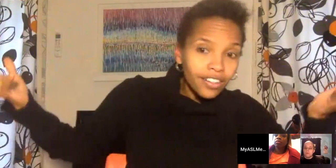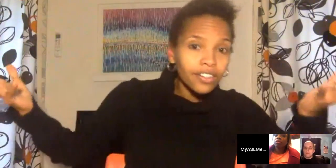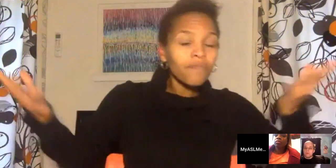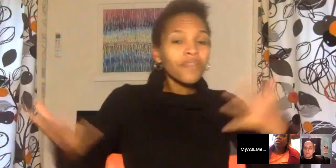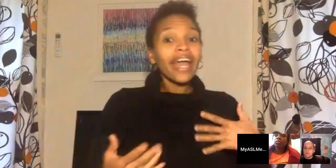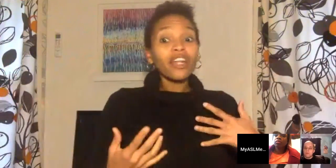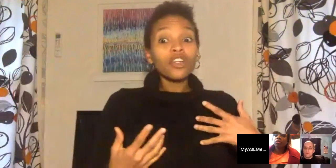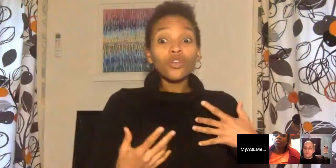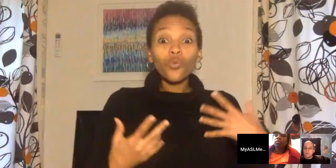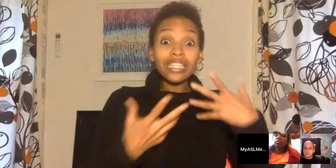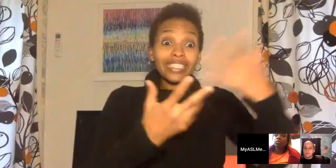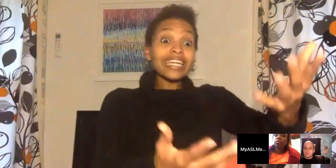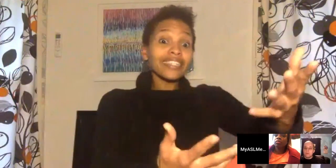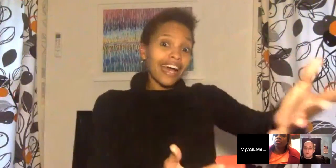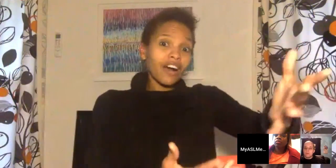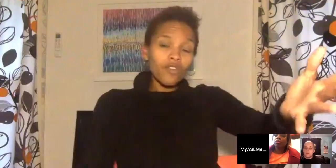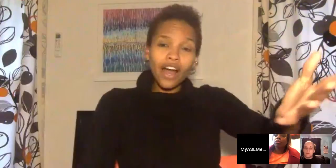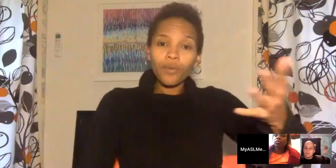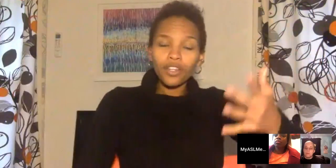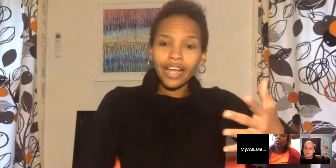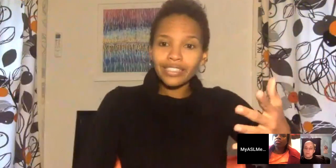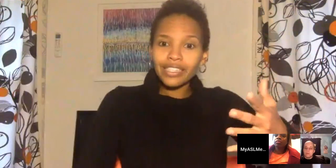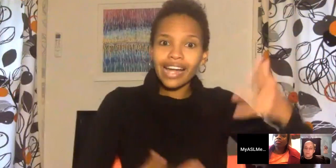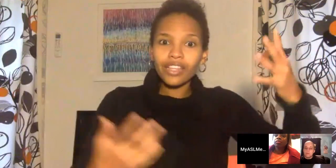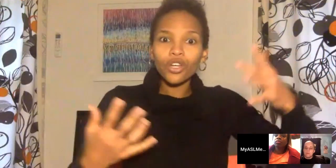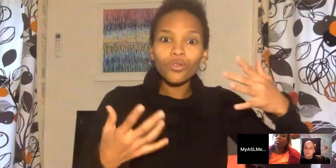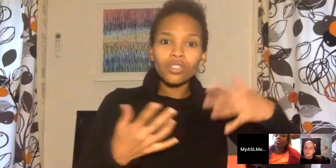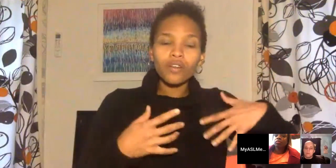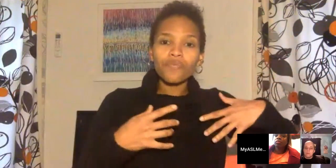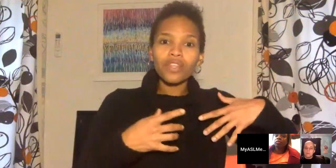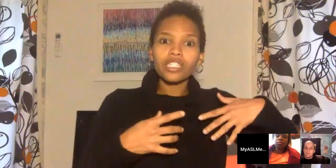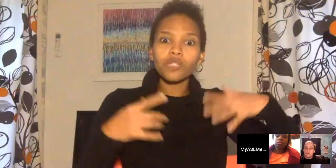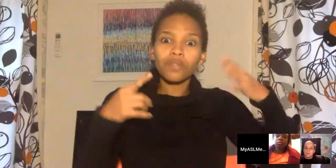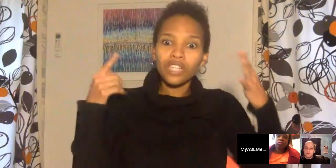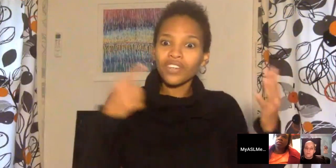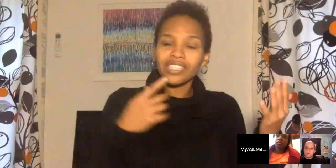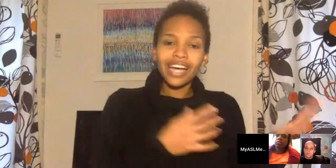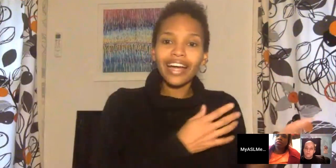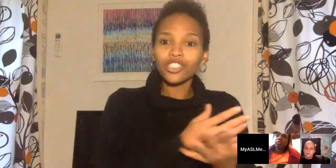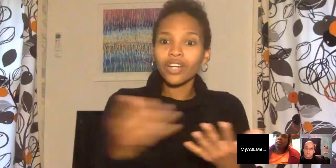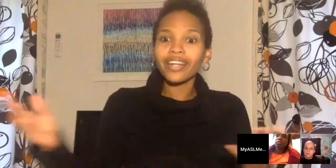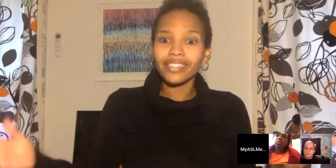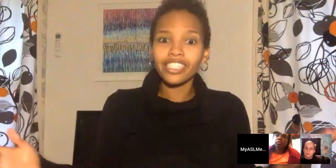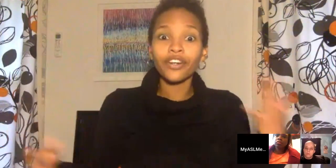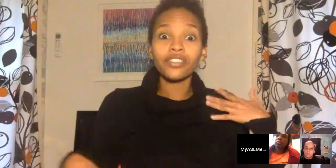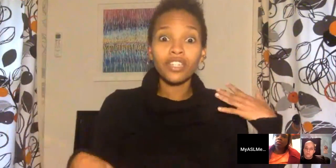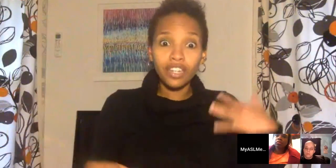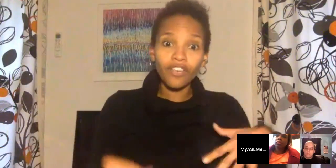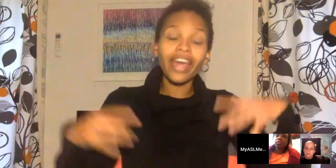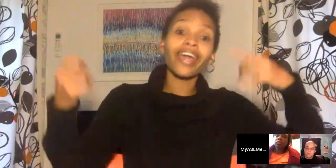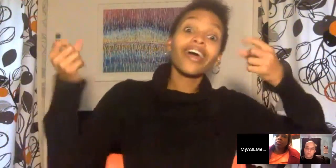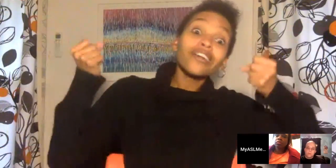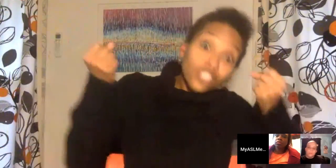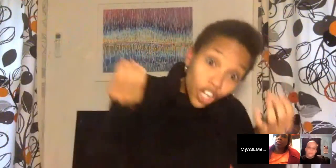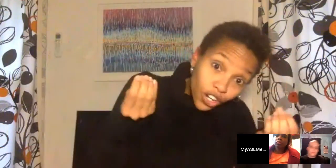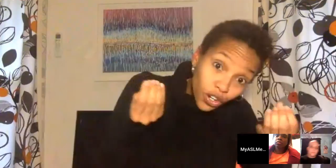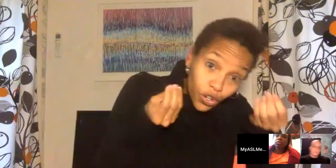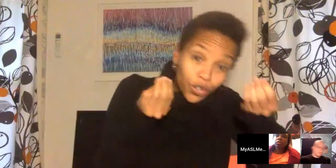well. And we see now that those specific signs are not necessary to convey